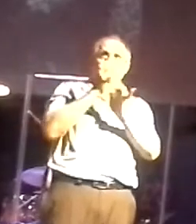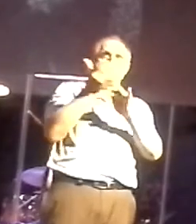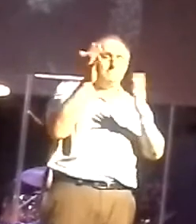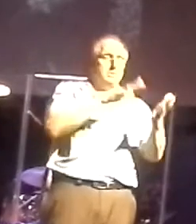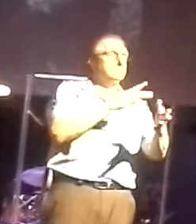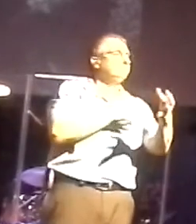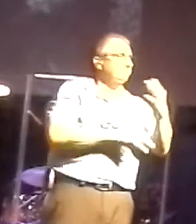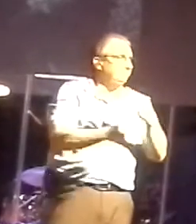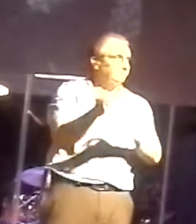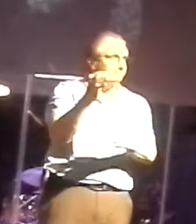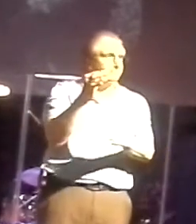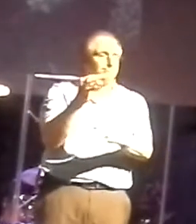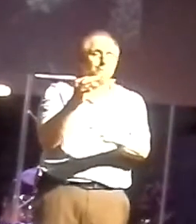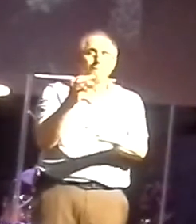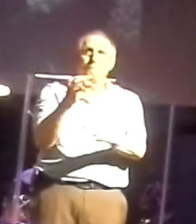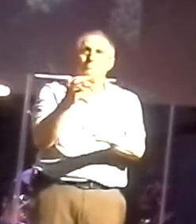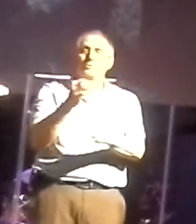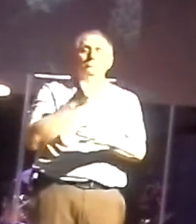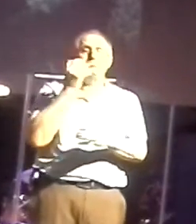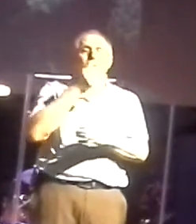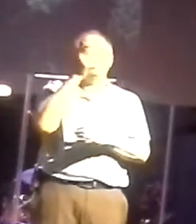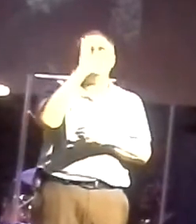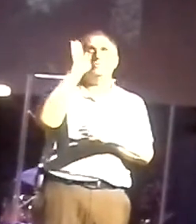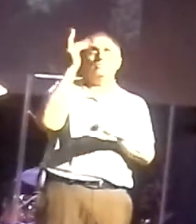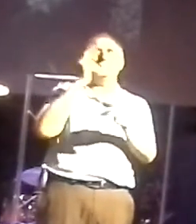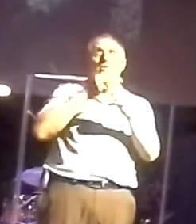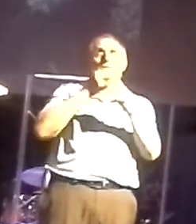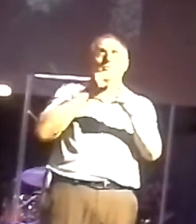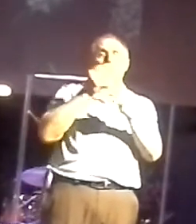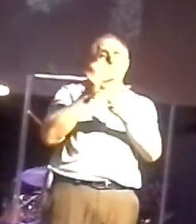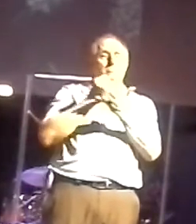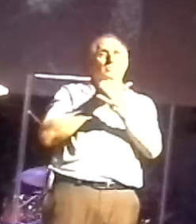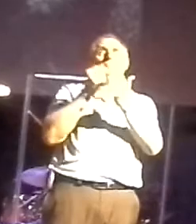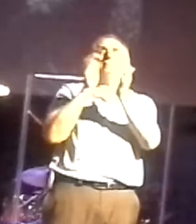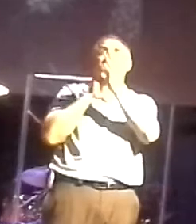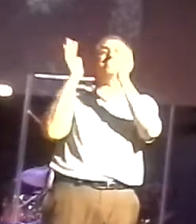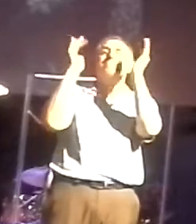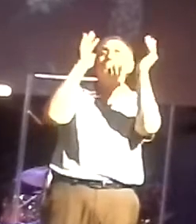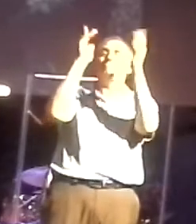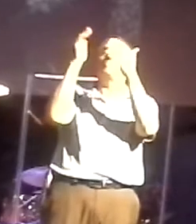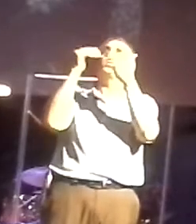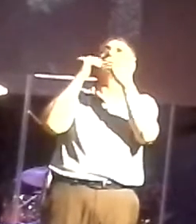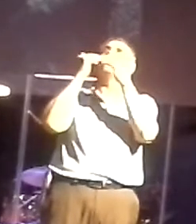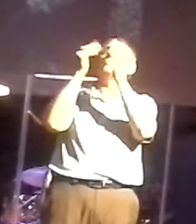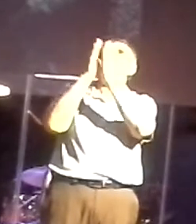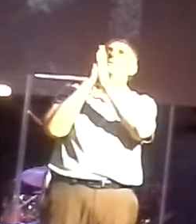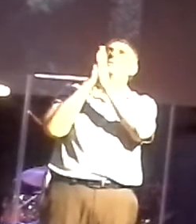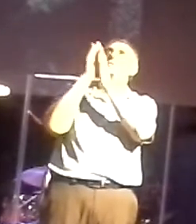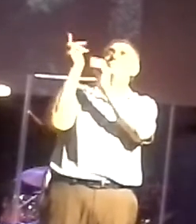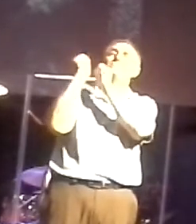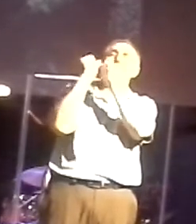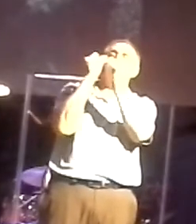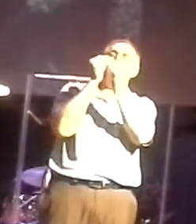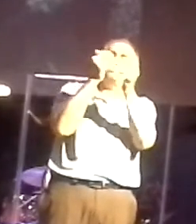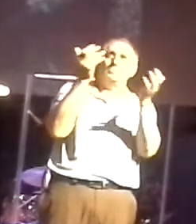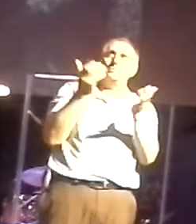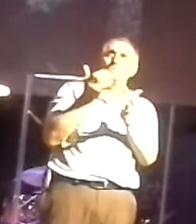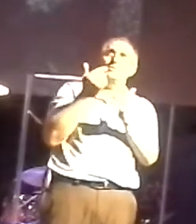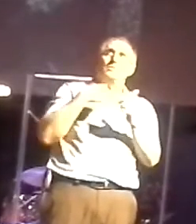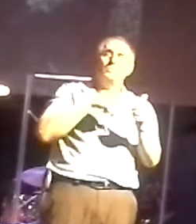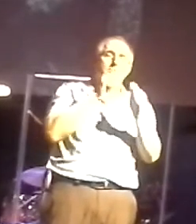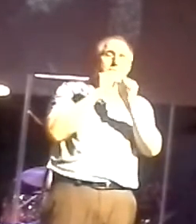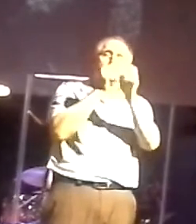us. Oh God, your name is worthy to be praised. We ask, God, that you continue to be with us as we